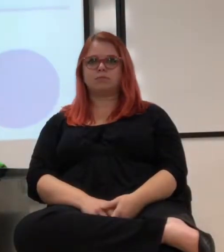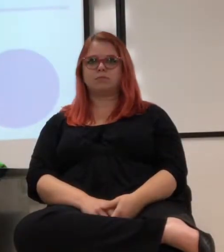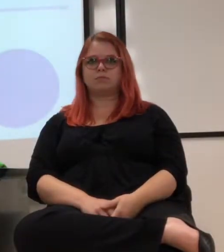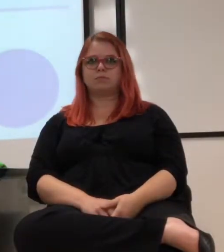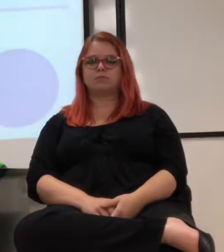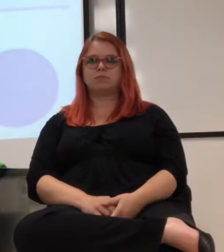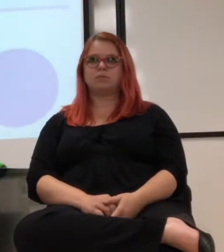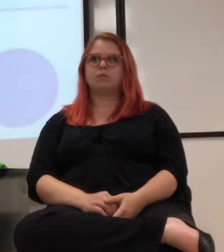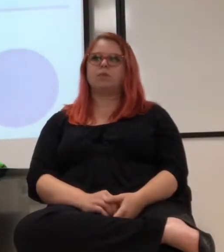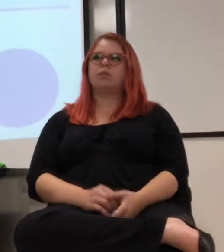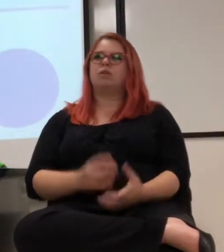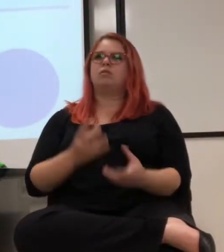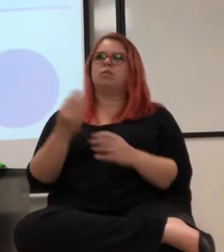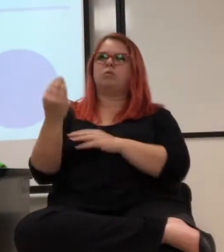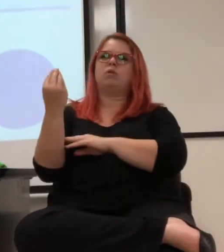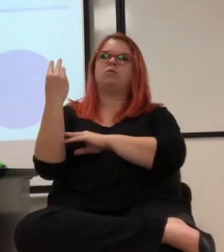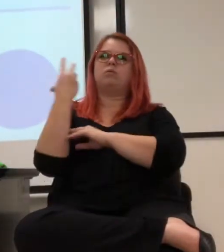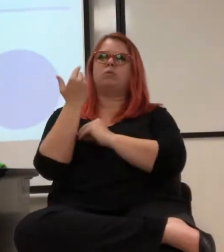back up there actually.